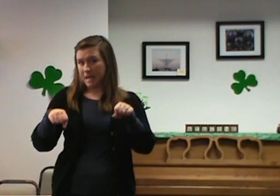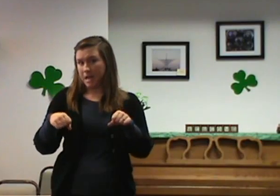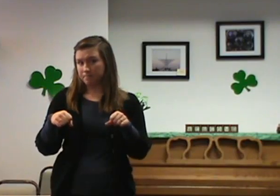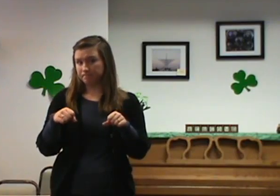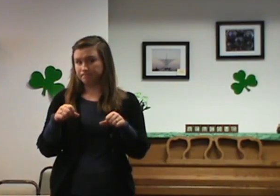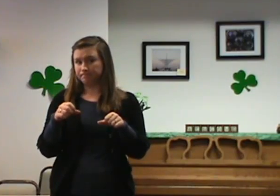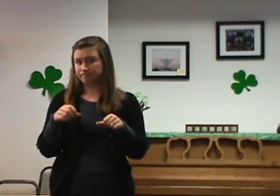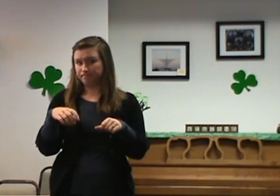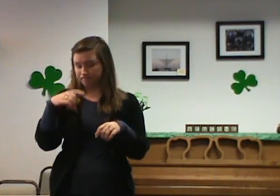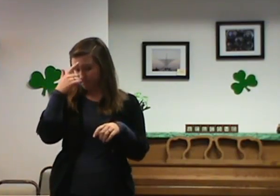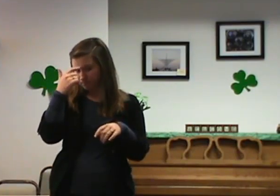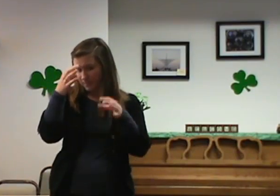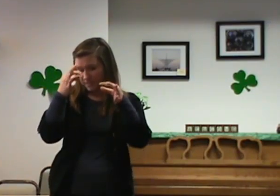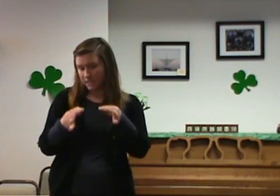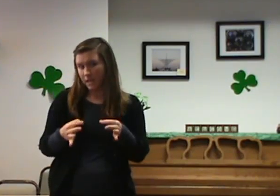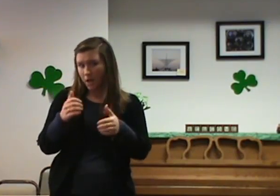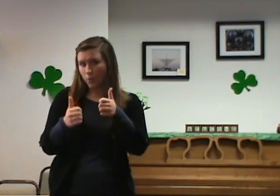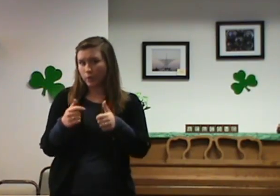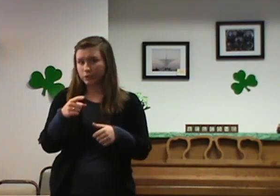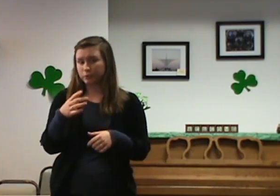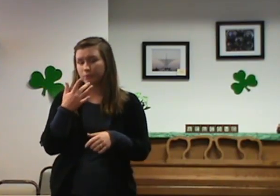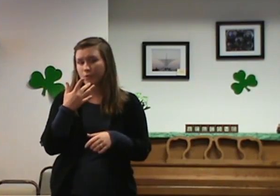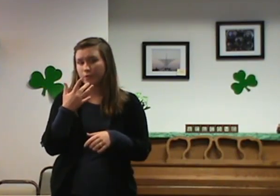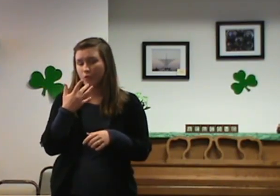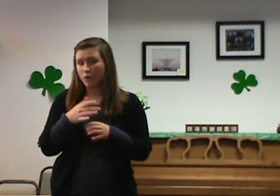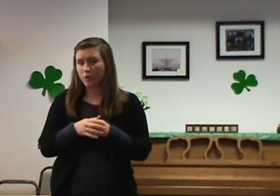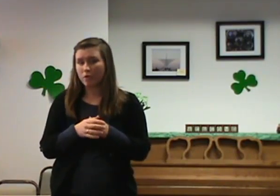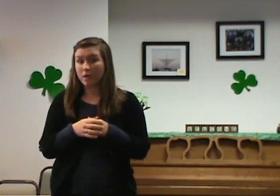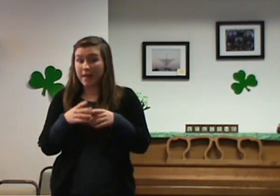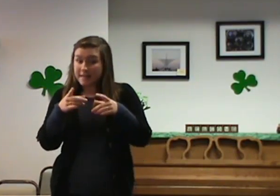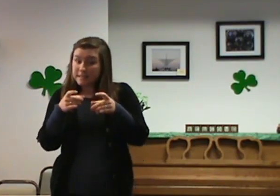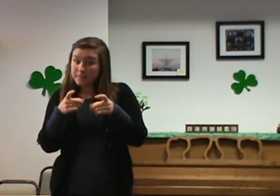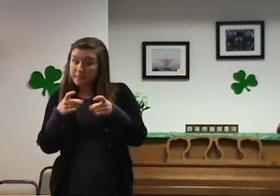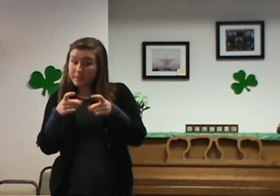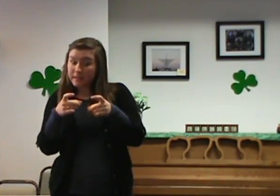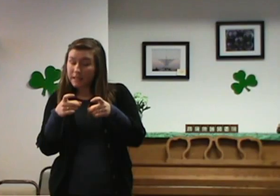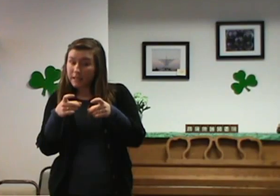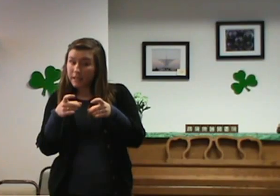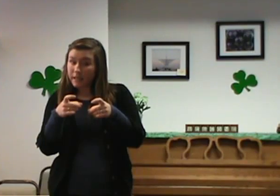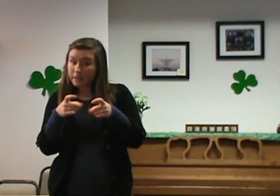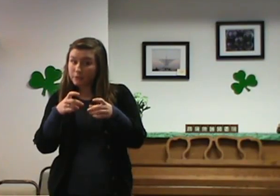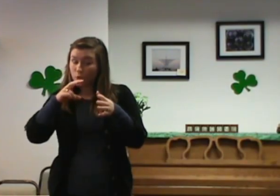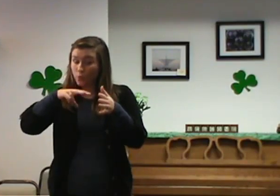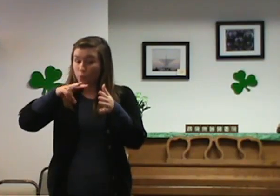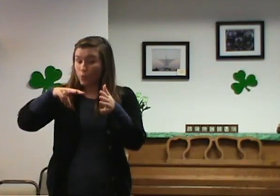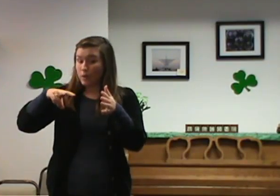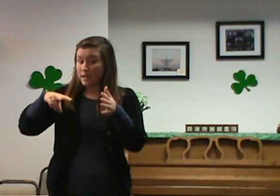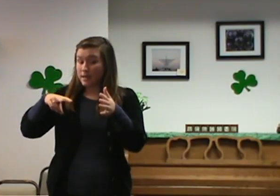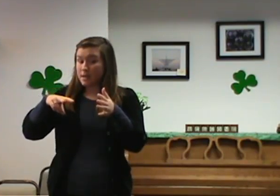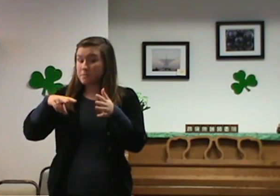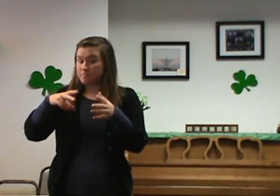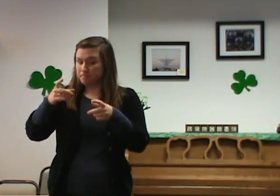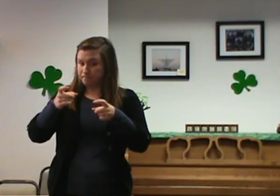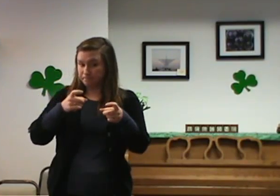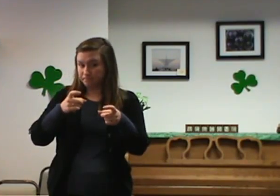many more and you can adjust the speed for it. What I've done is I've set it up to a monitor, so if it's someone